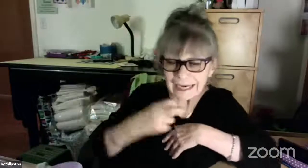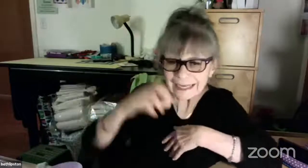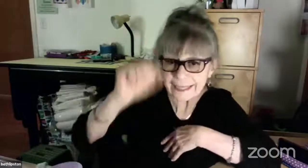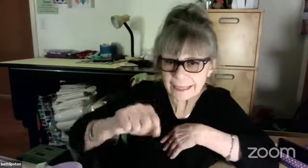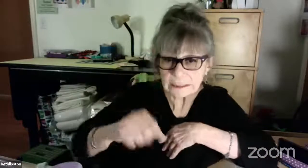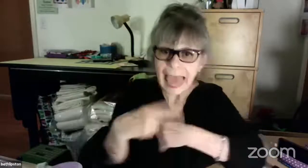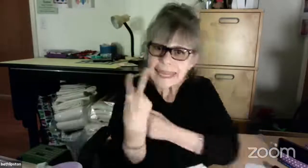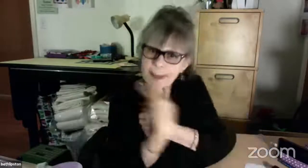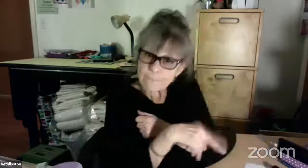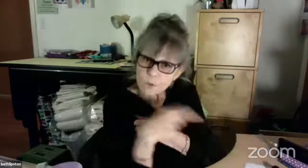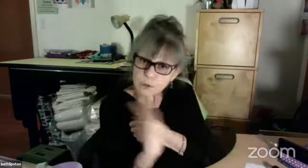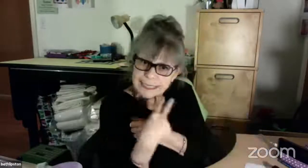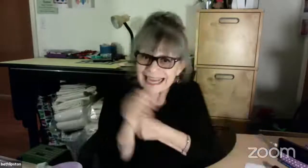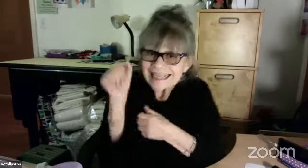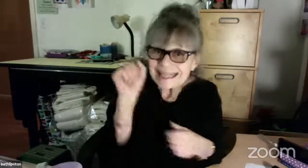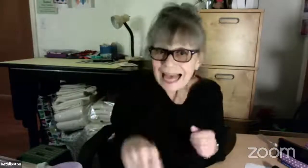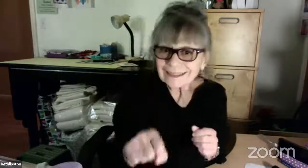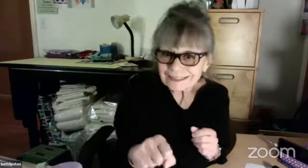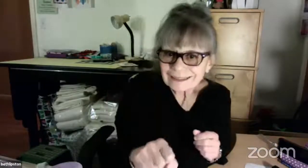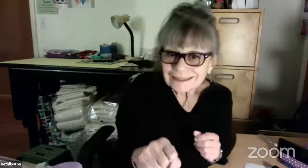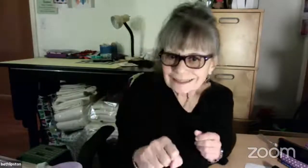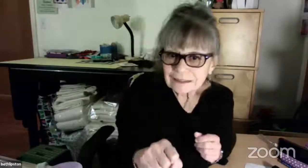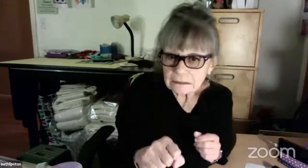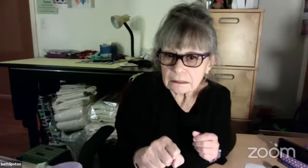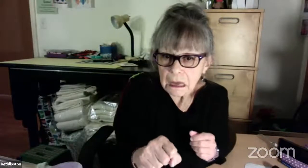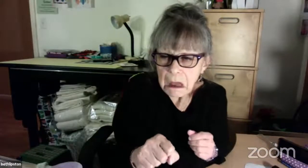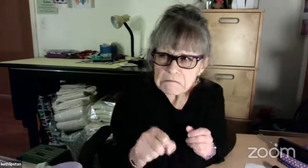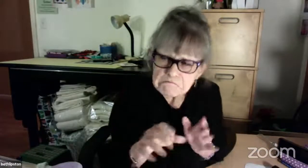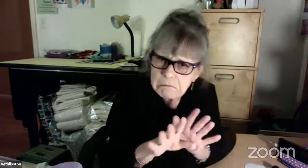Because growing up, I grew up oral and I lip read and I did speech.